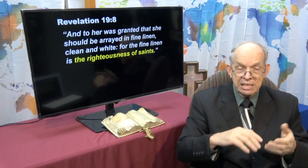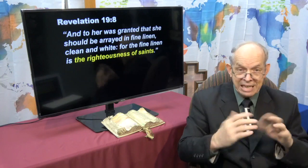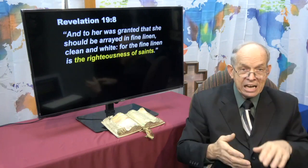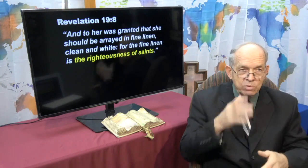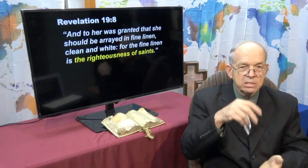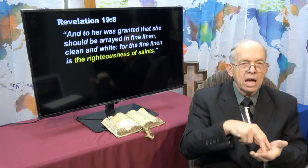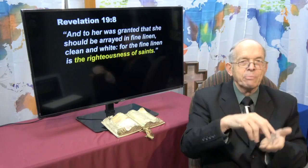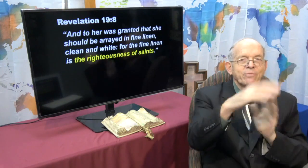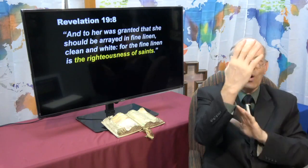Die for saved people.